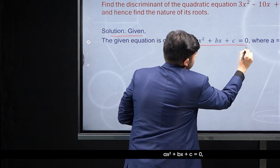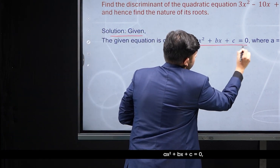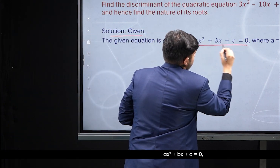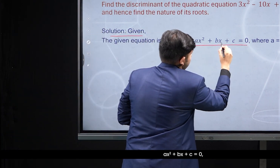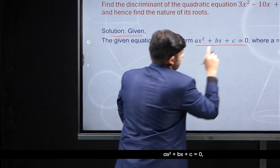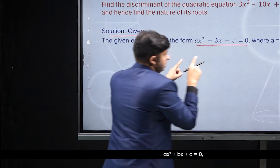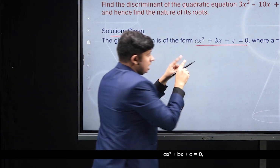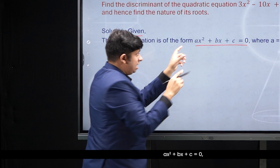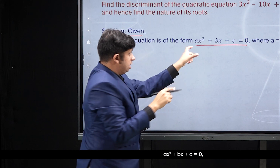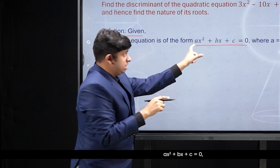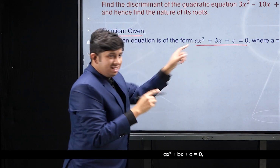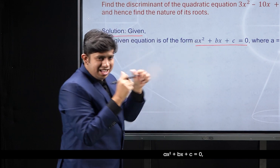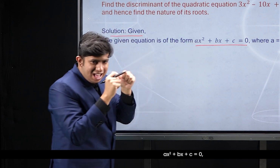0.